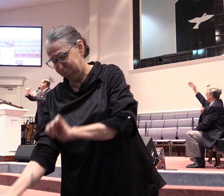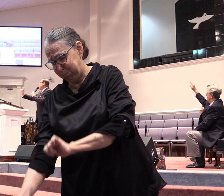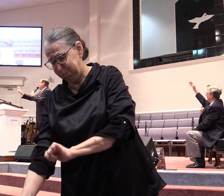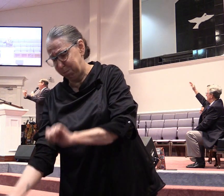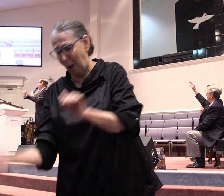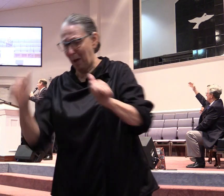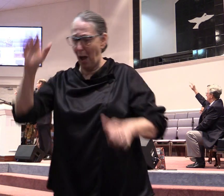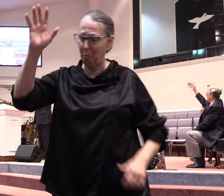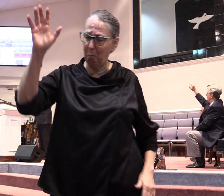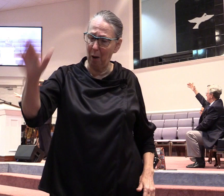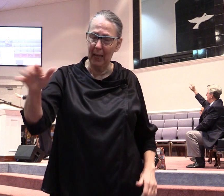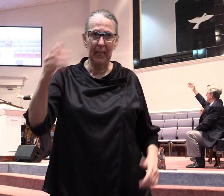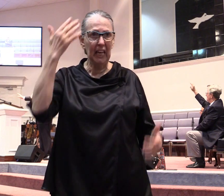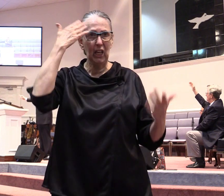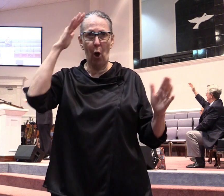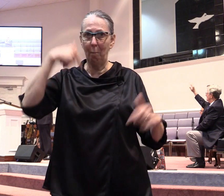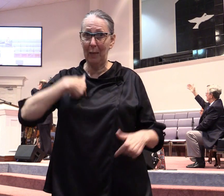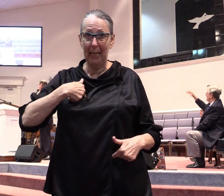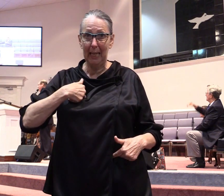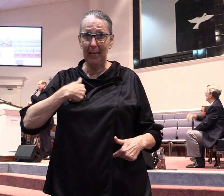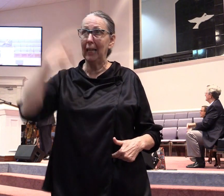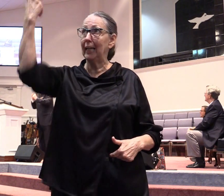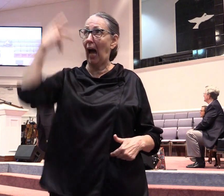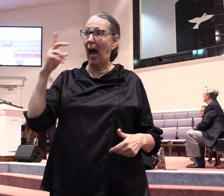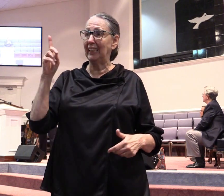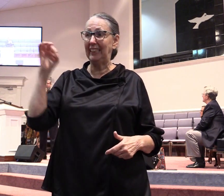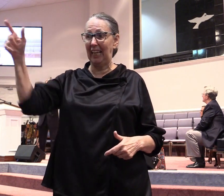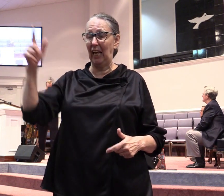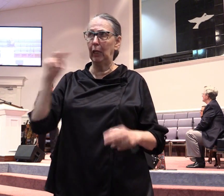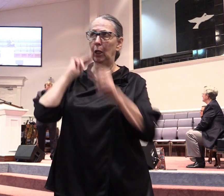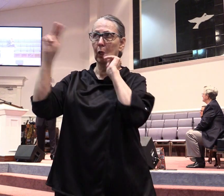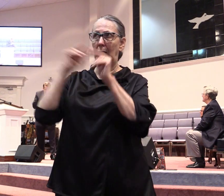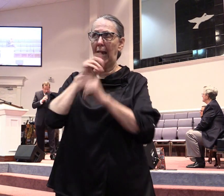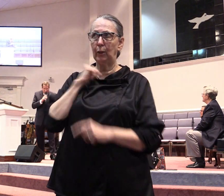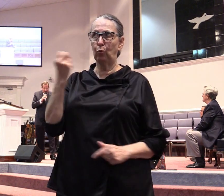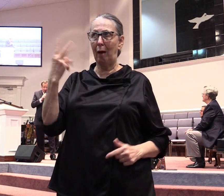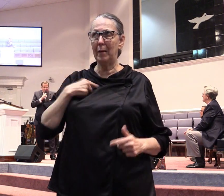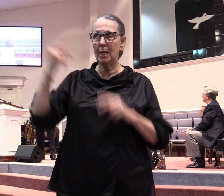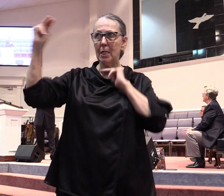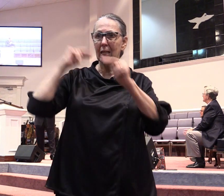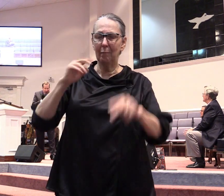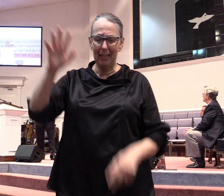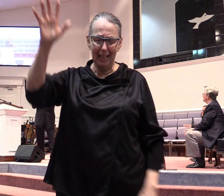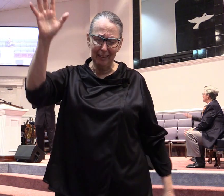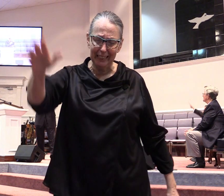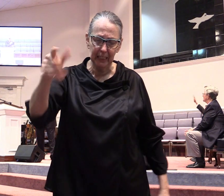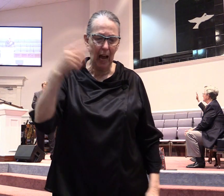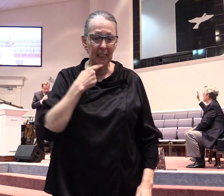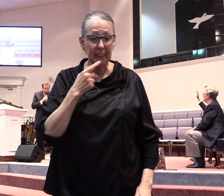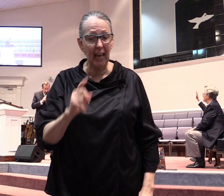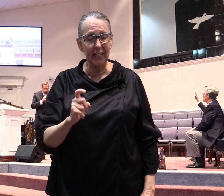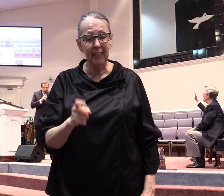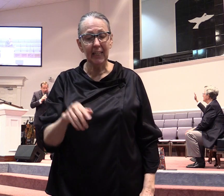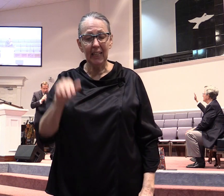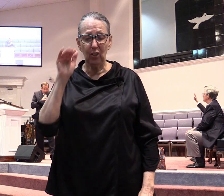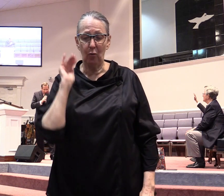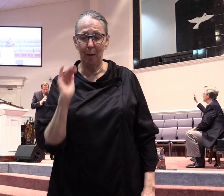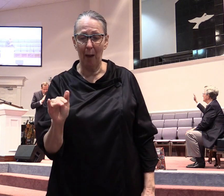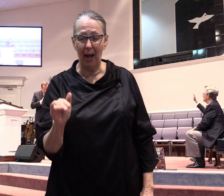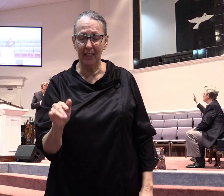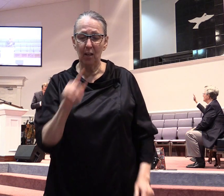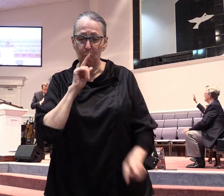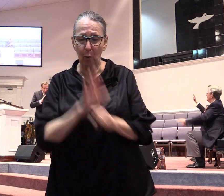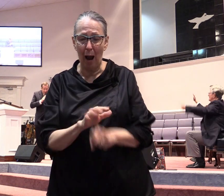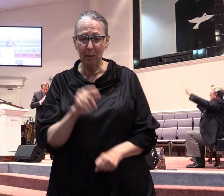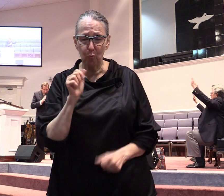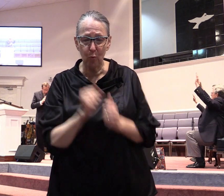on me. He didn't know a thing about what me and God had made a deal when I was 12. But when he laid hands on me, he said, God said he is reminded of the